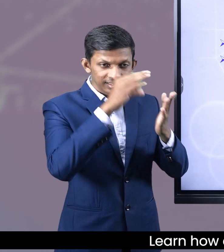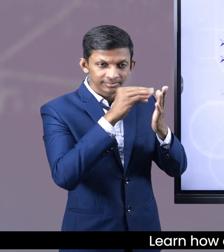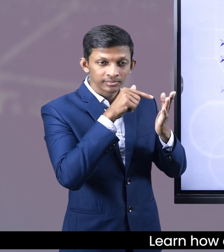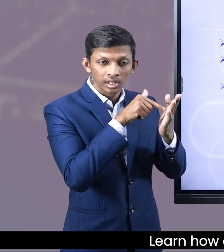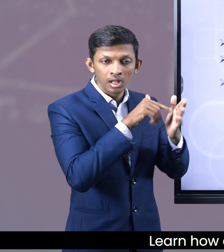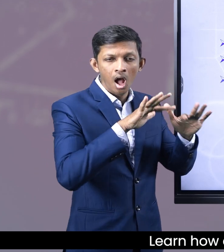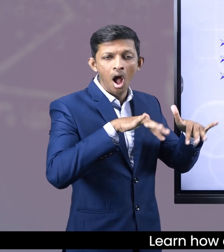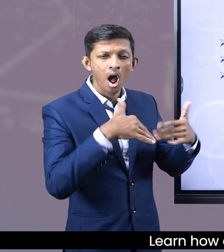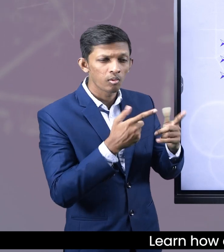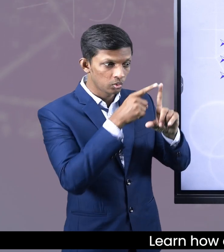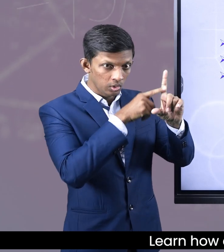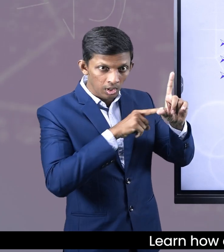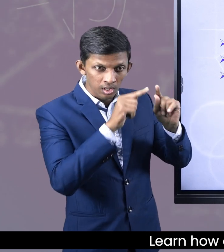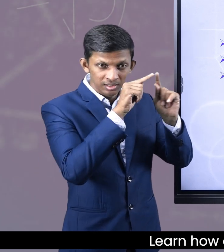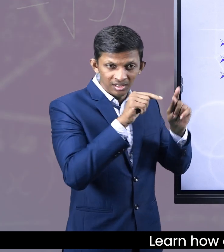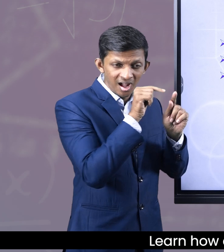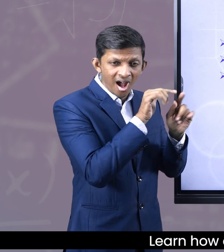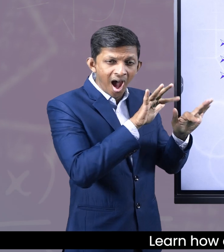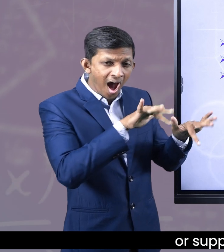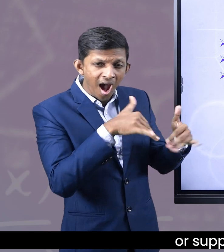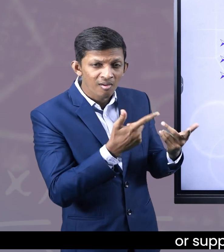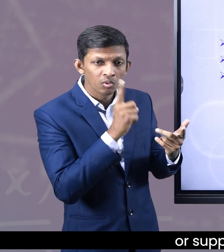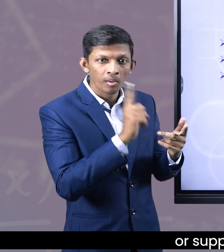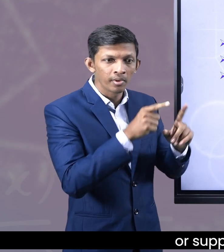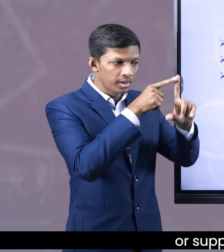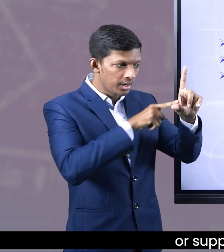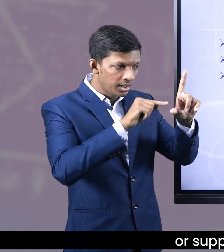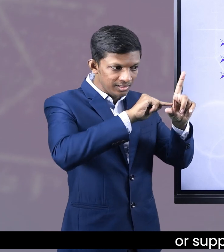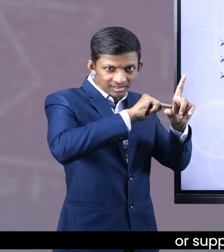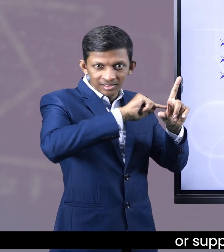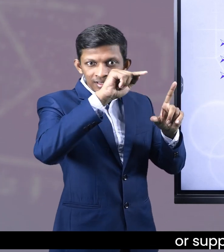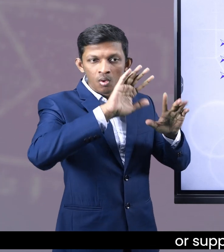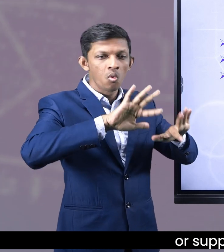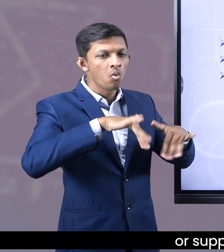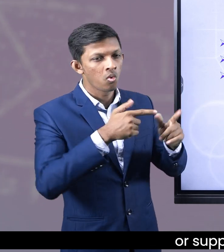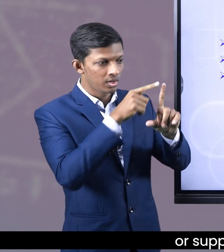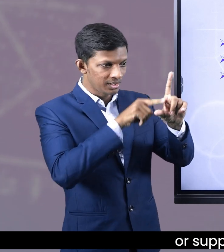Learn how angles can be complementary or supplementary angles together.